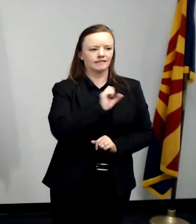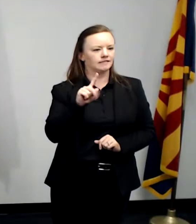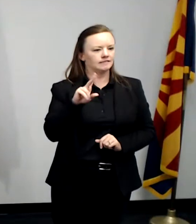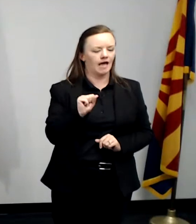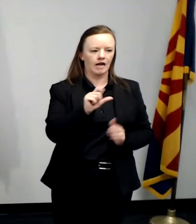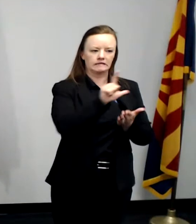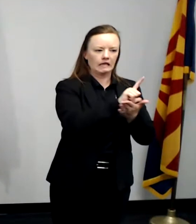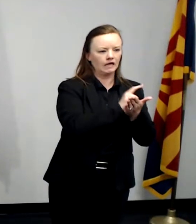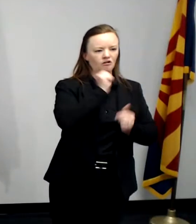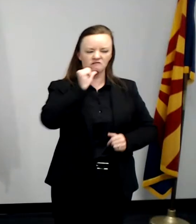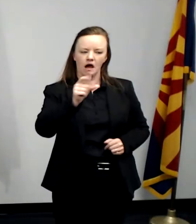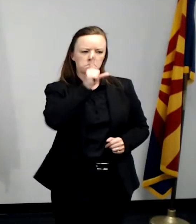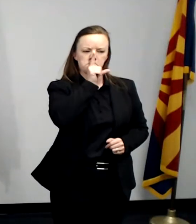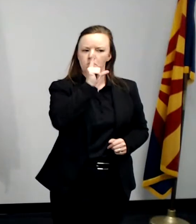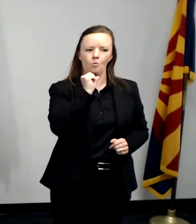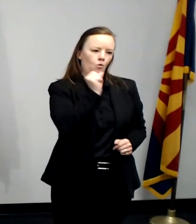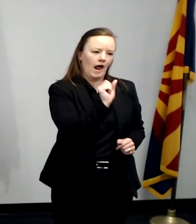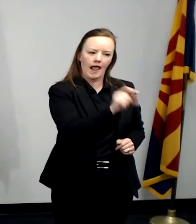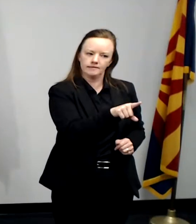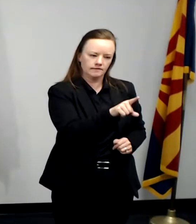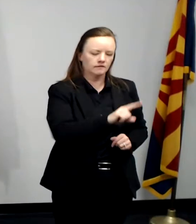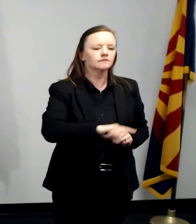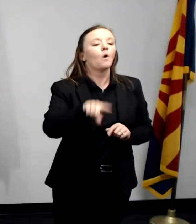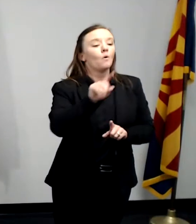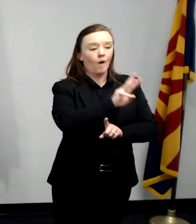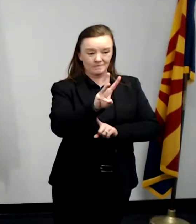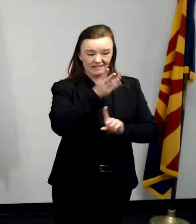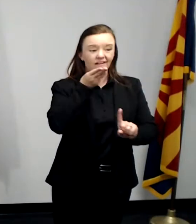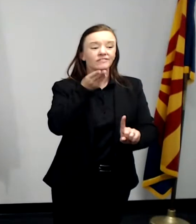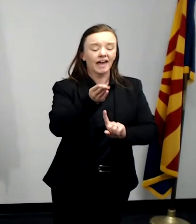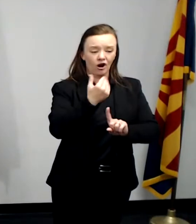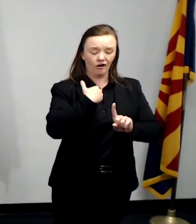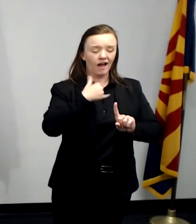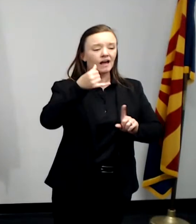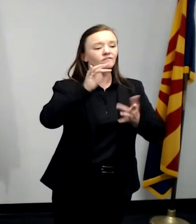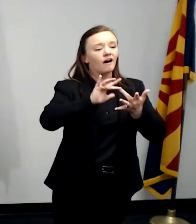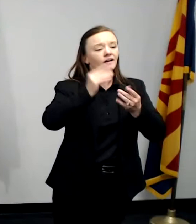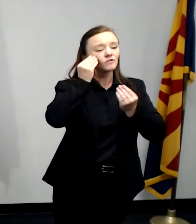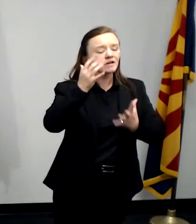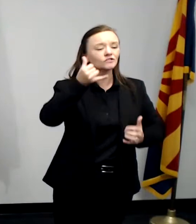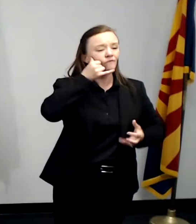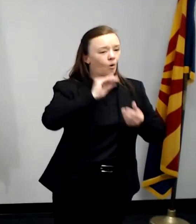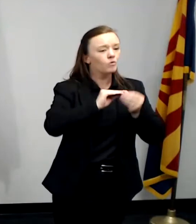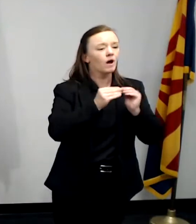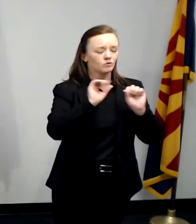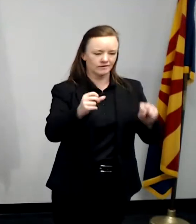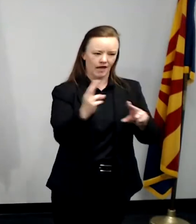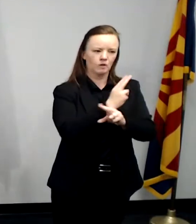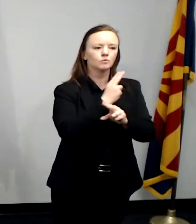that website, and there should be contact information and phone numbers for them to follow up with.